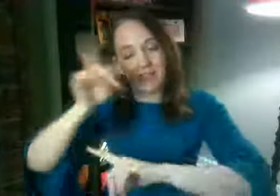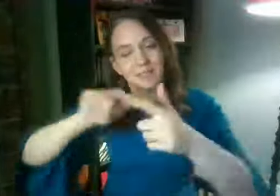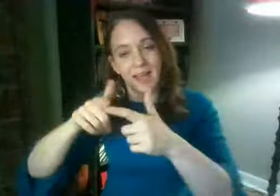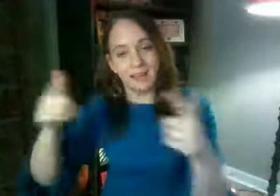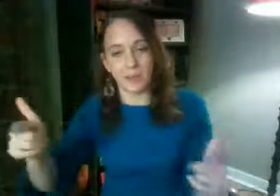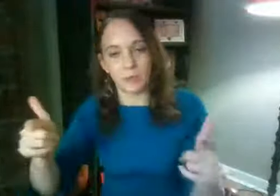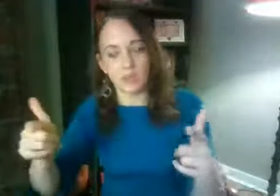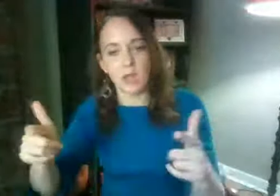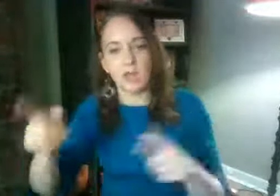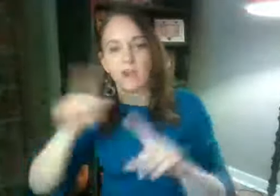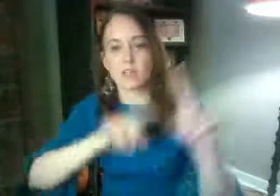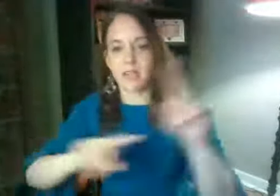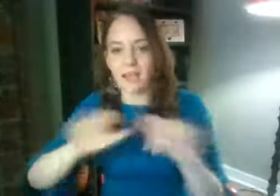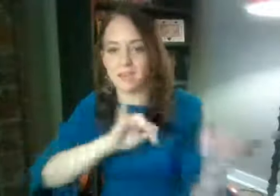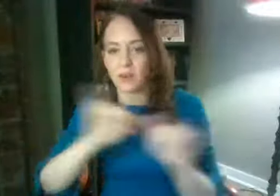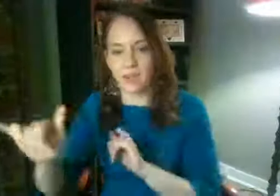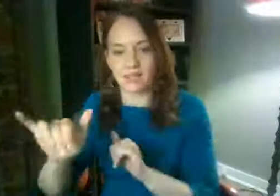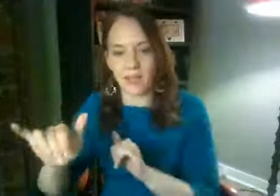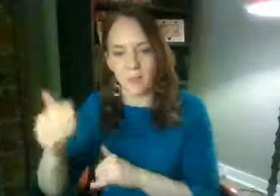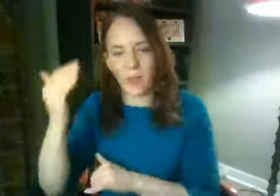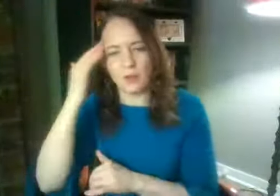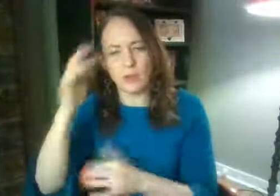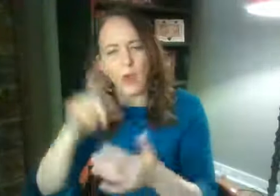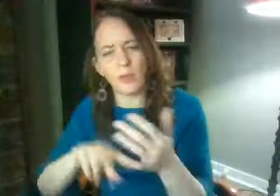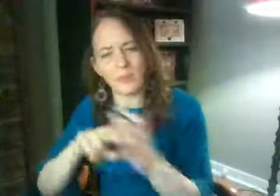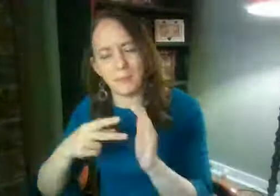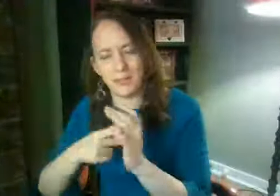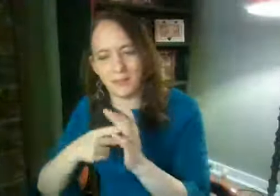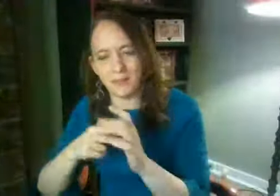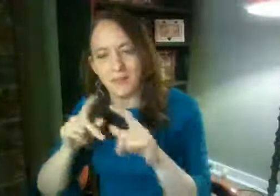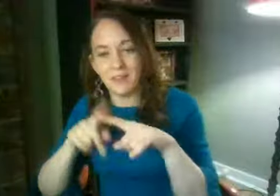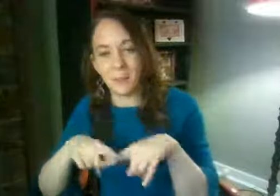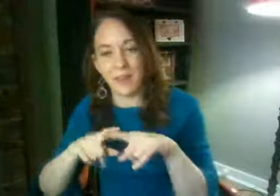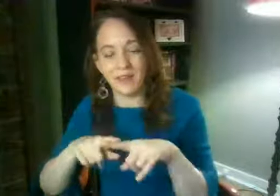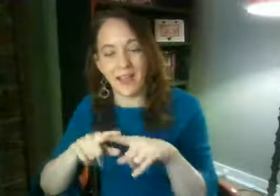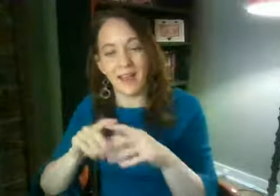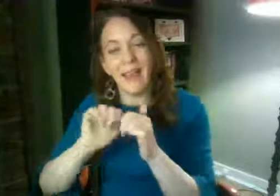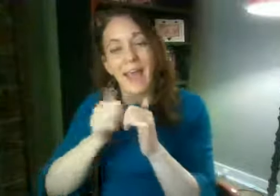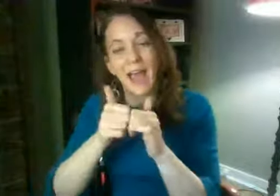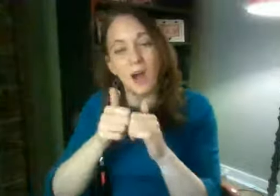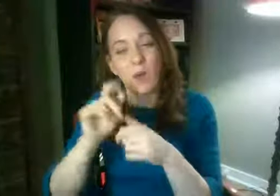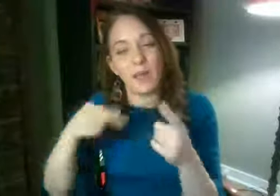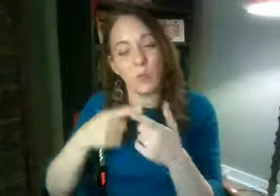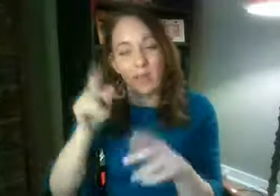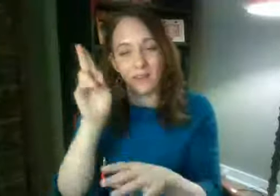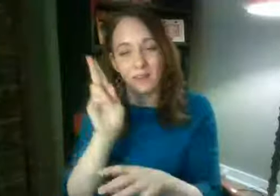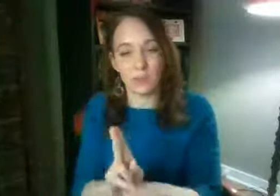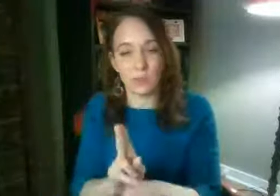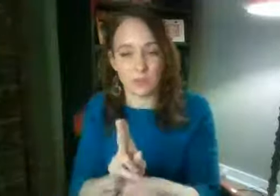in sign language, there are signs that are the same and you know what they mean depending on how and when you use